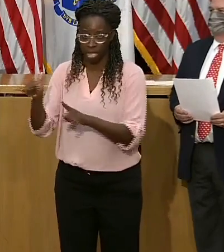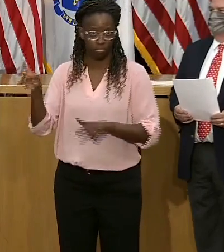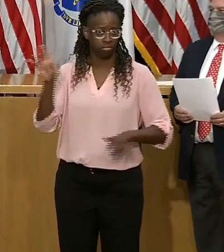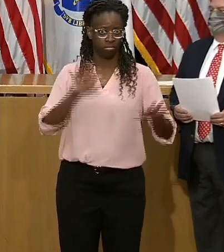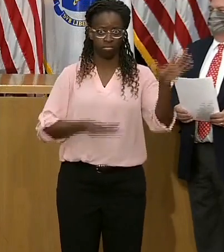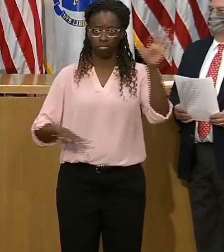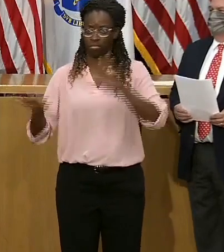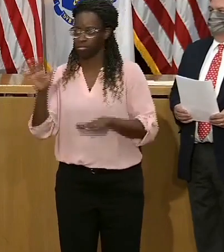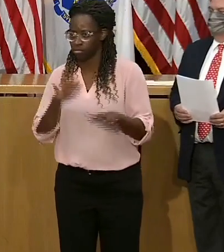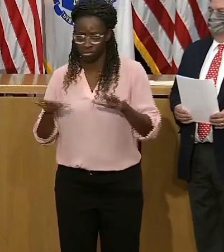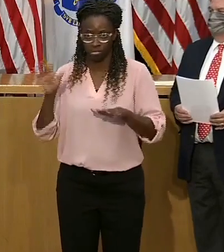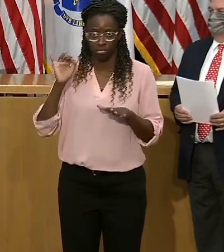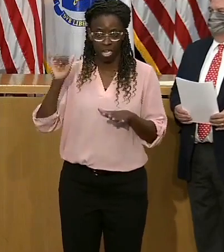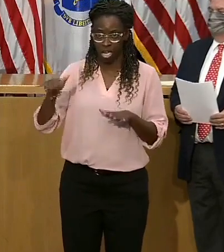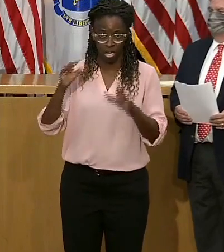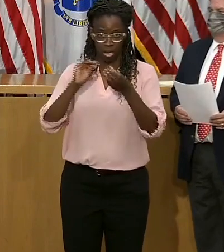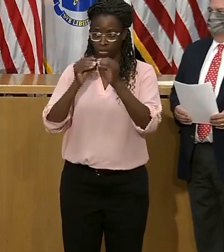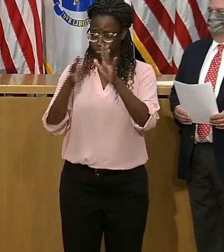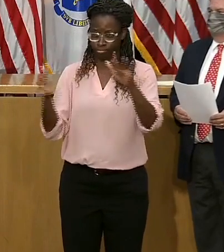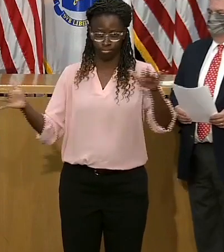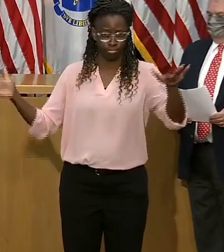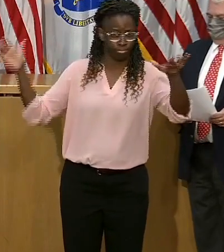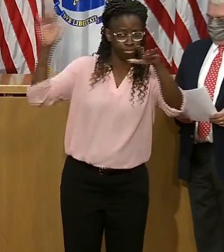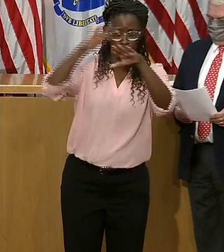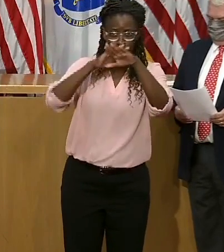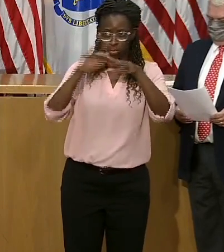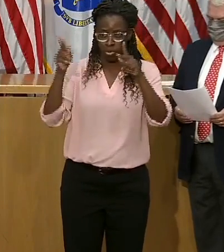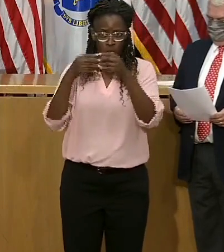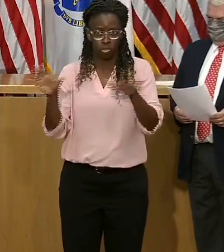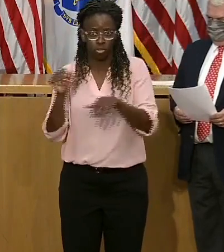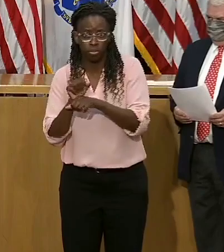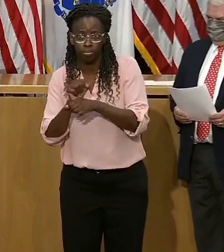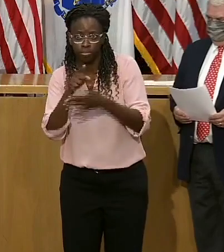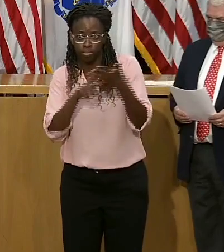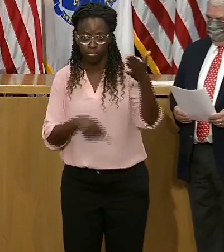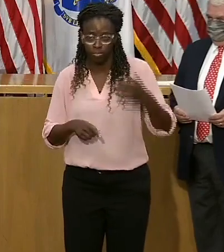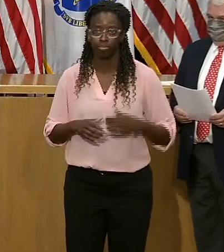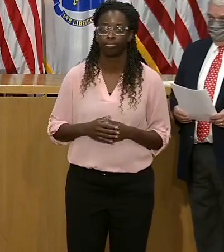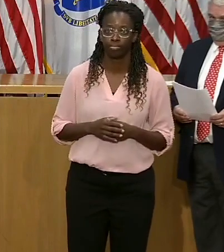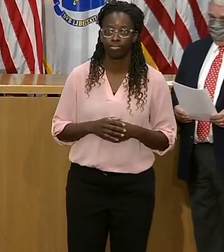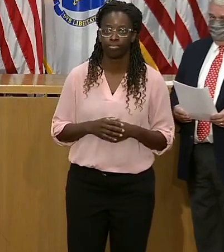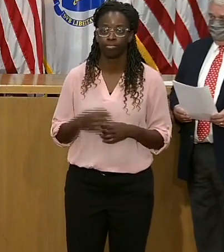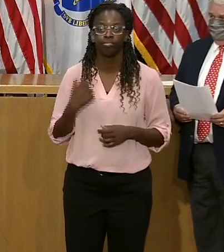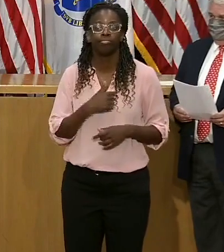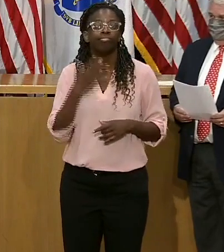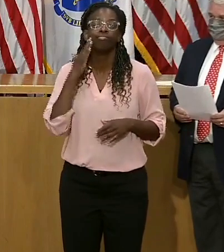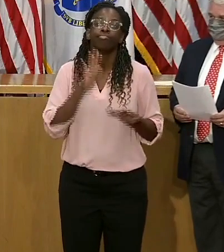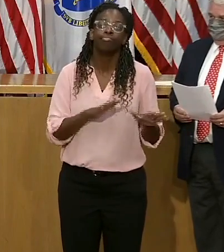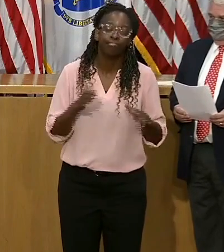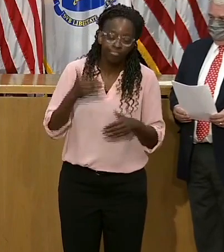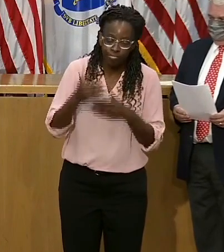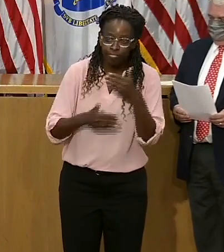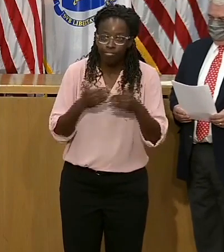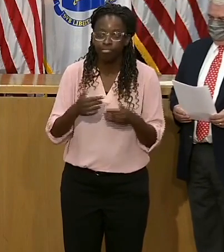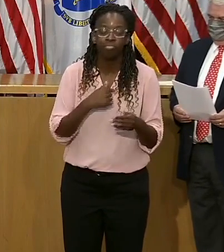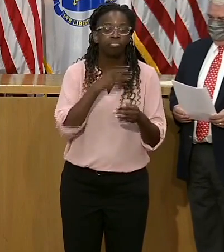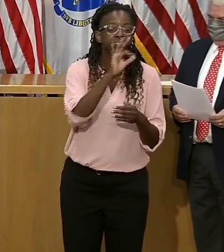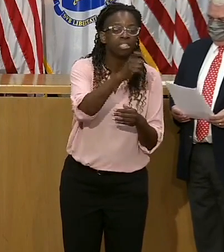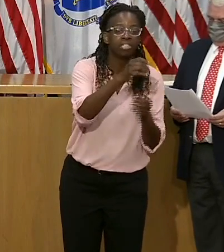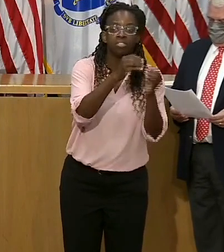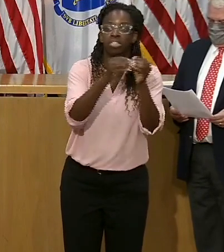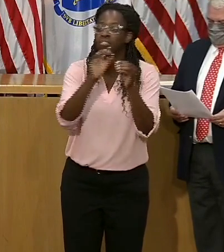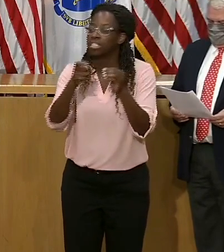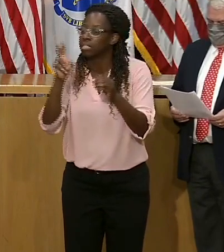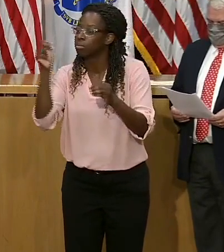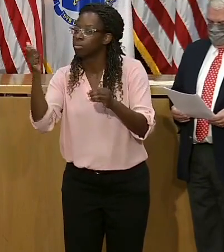to scale up quickly to ensure that people received needed financial assistance to deal with the unemployment crisis. Now we need to scale